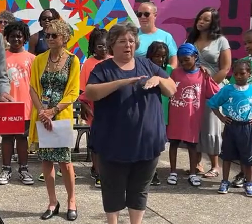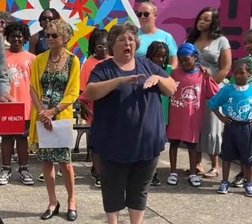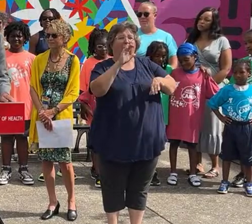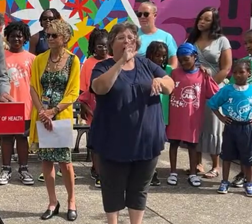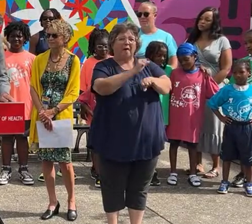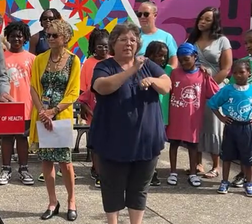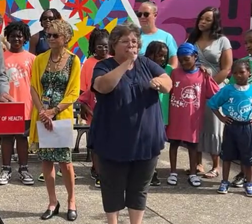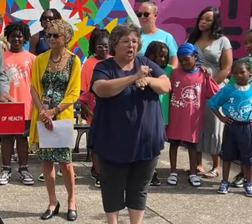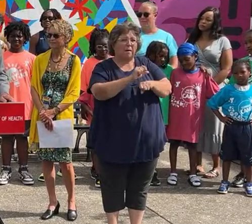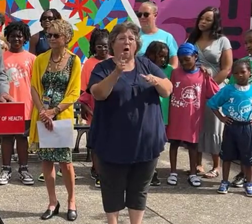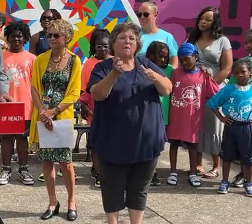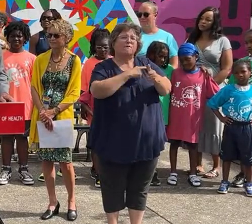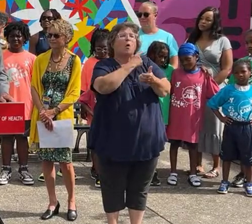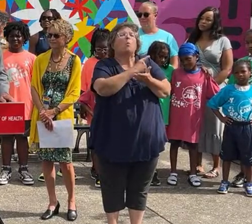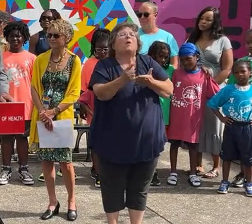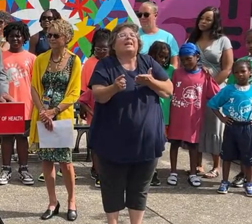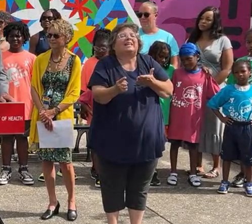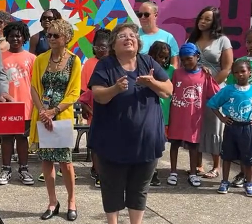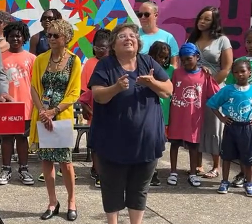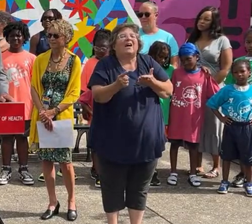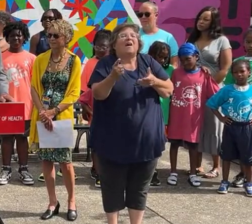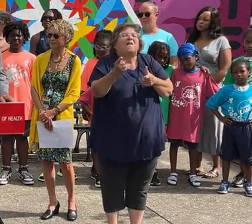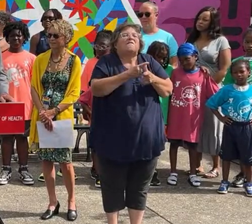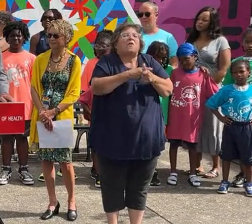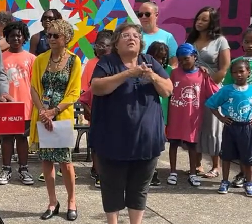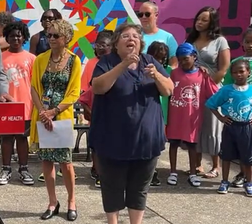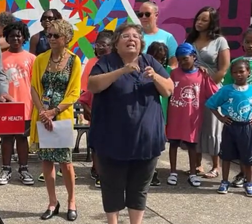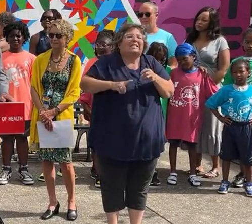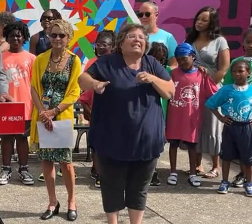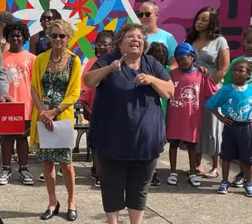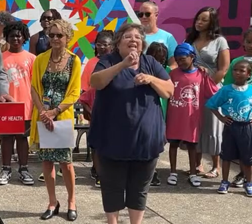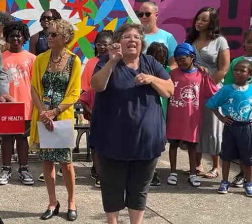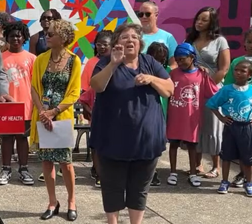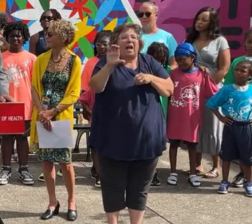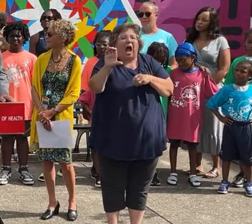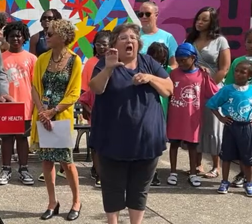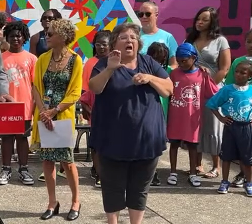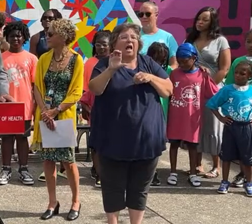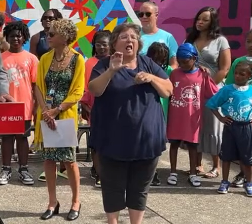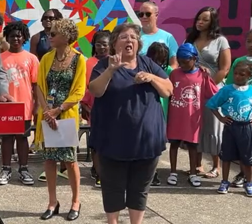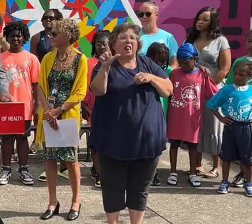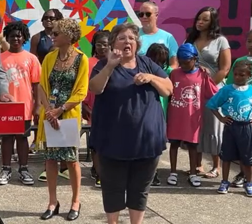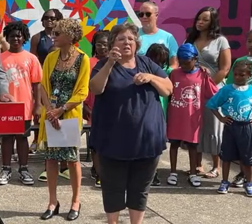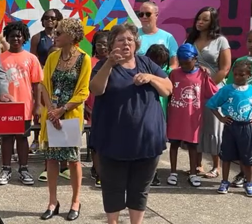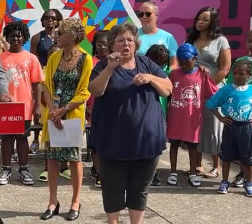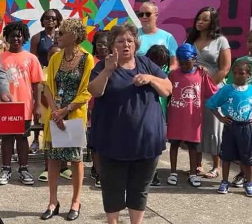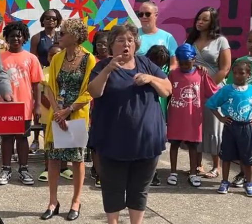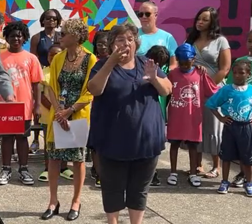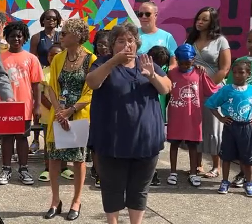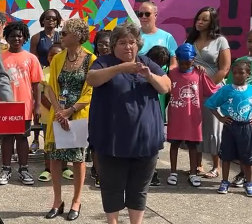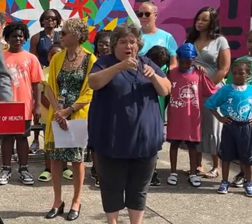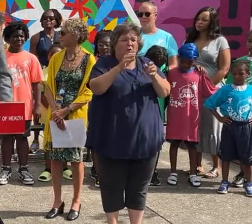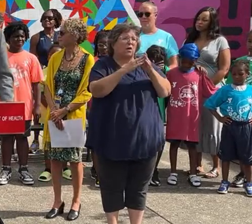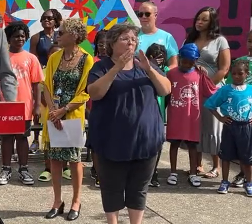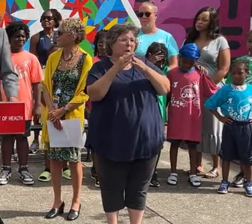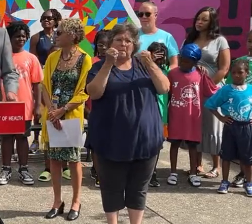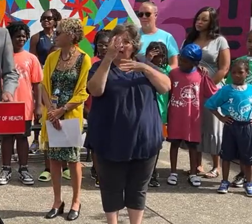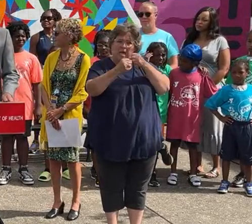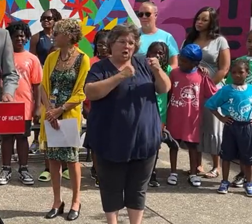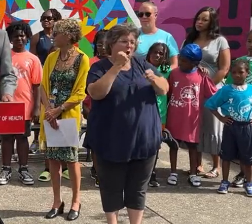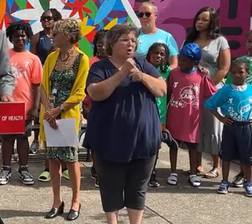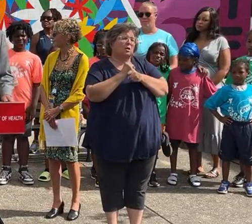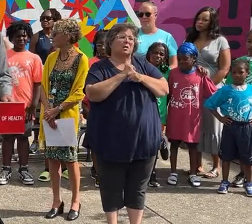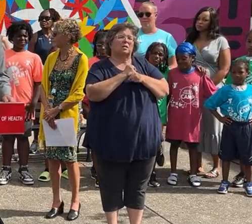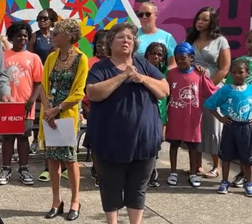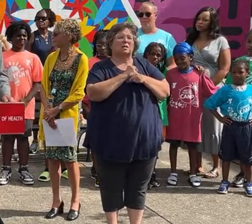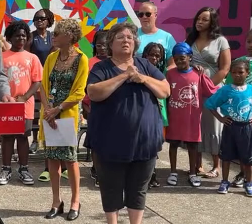job. It's his first week as the 1st District Erie County legislator, someone who'd been involved in the community as